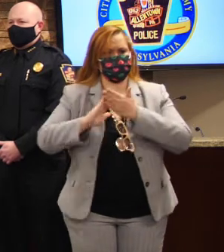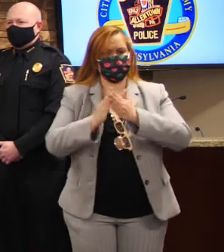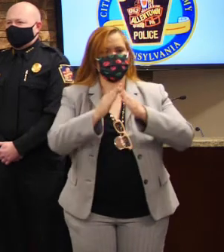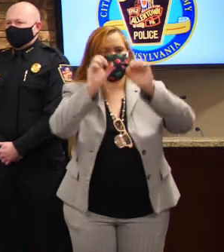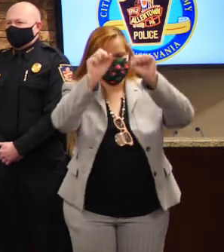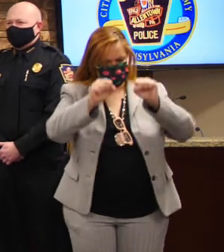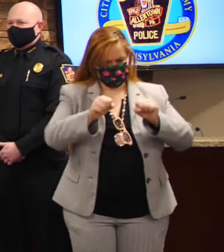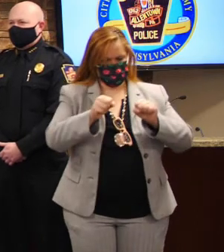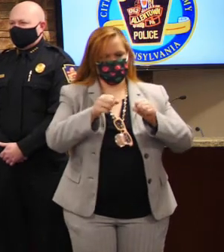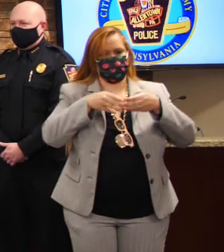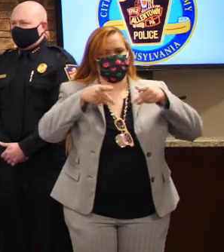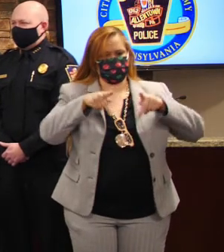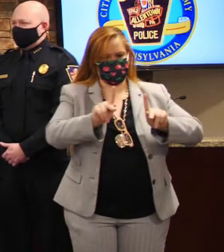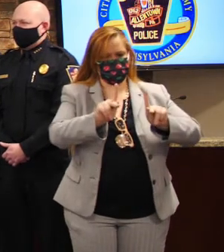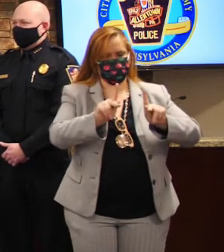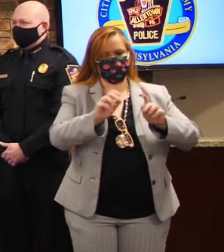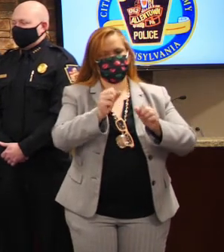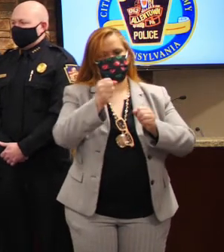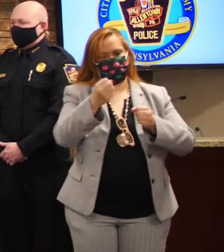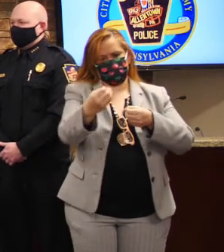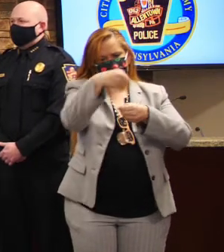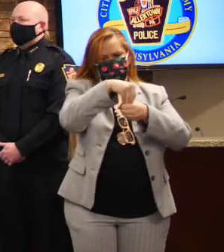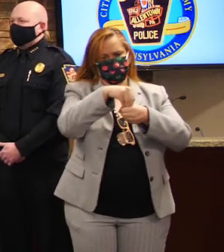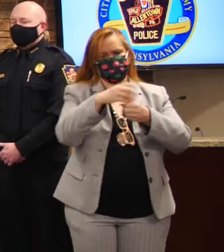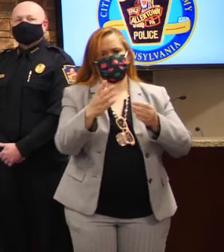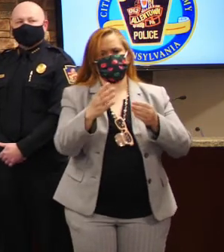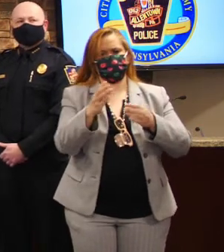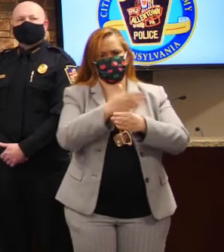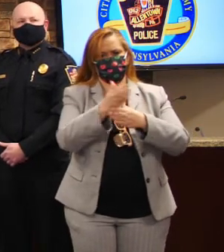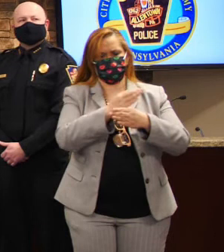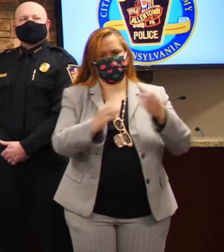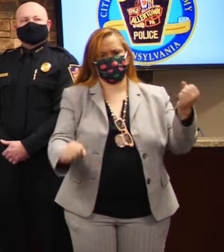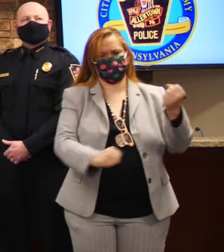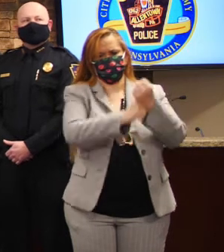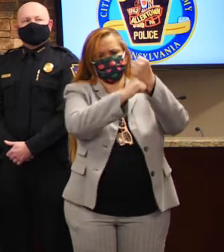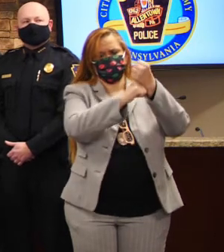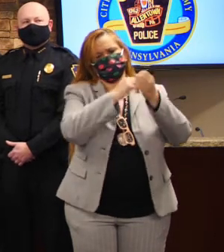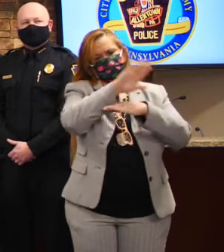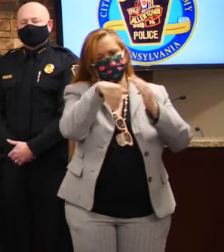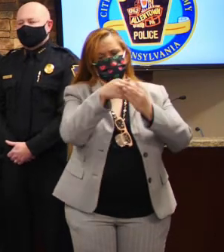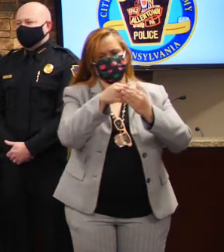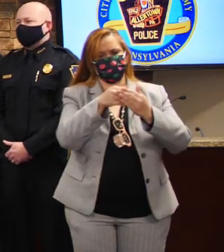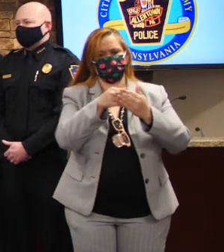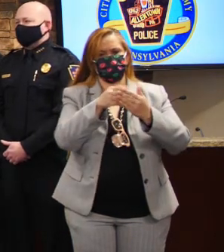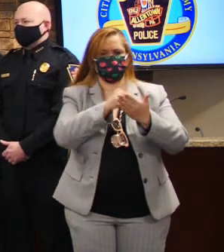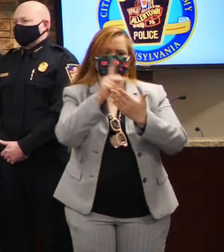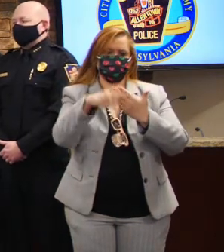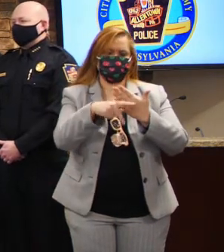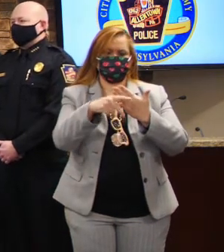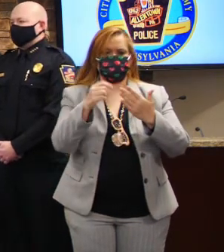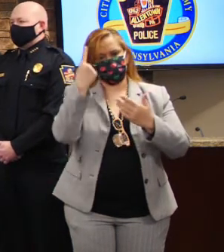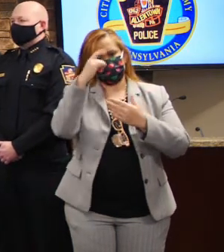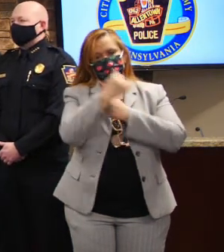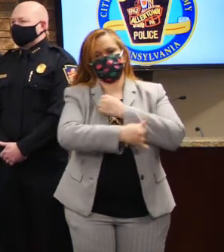excited, and guess what? We already have a list going. We already have 50 people interested in participating. So this is